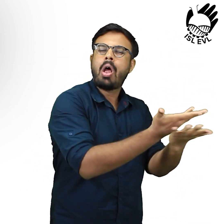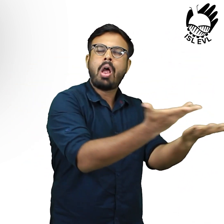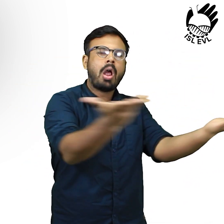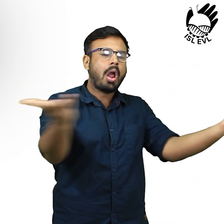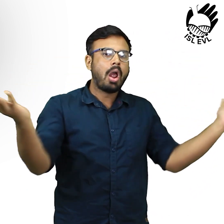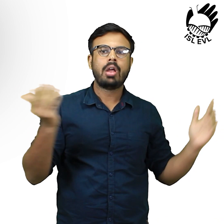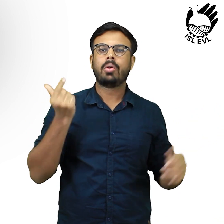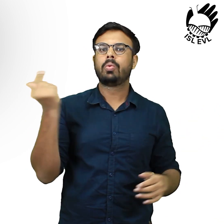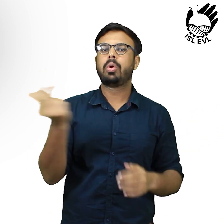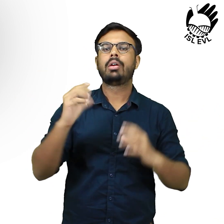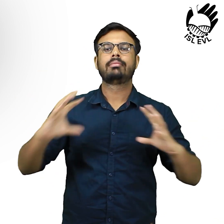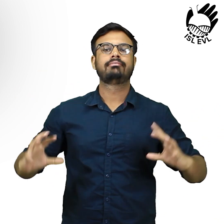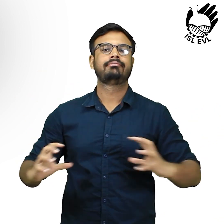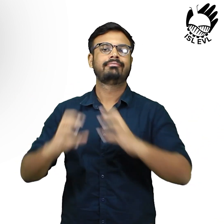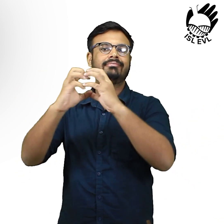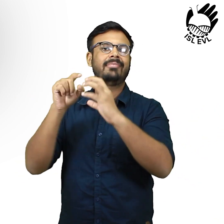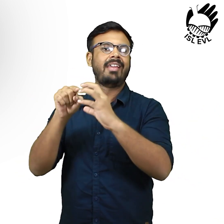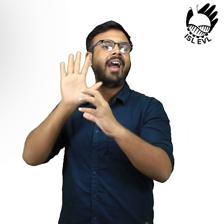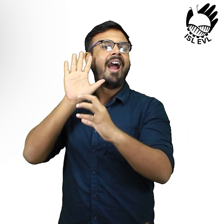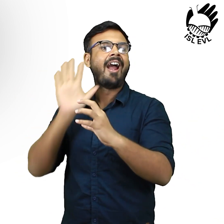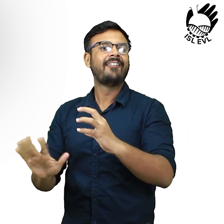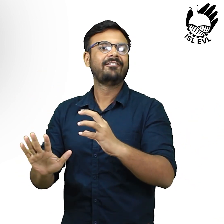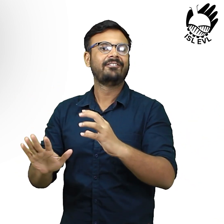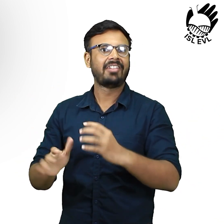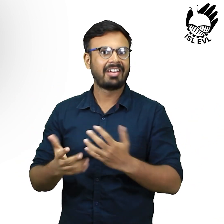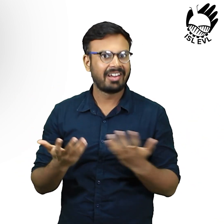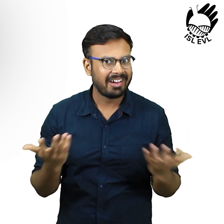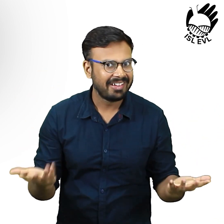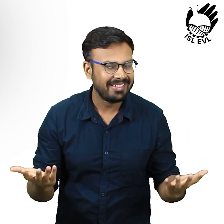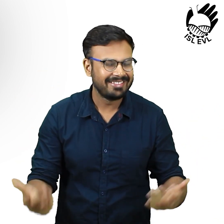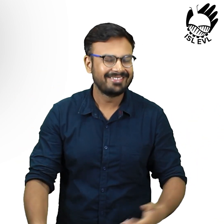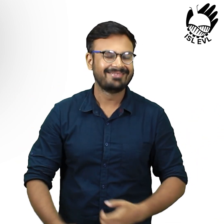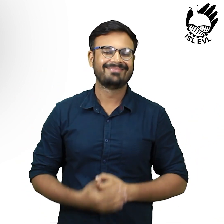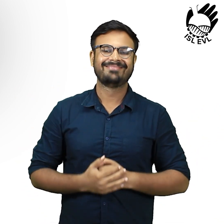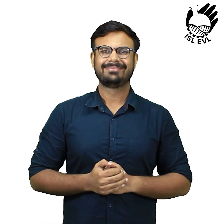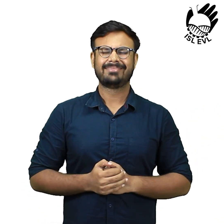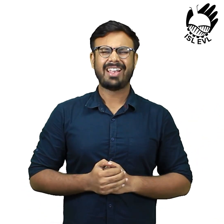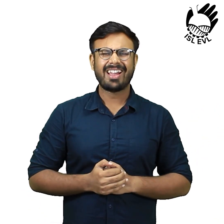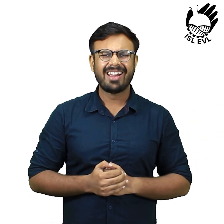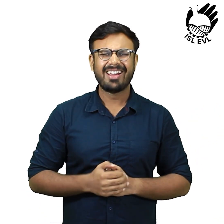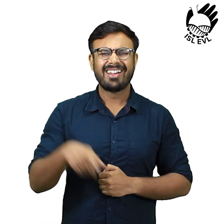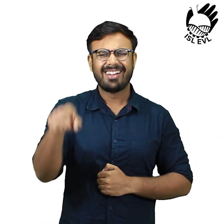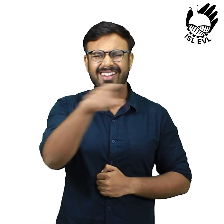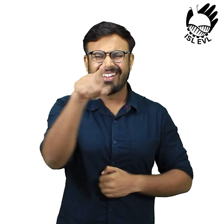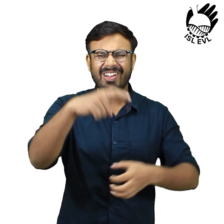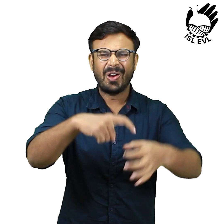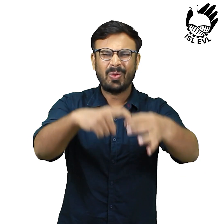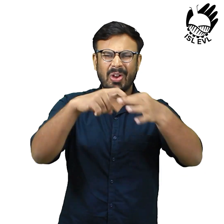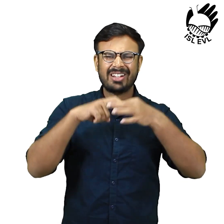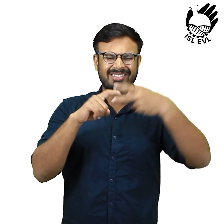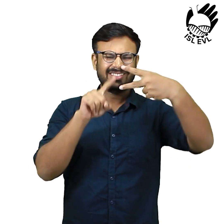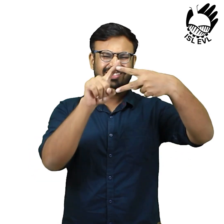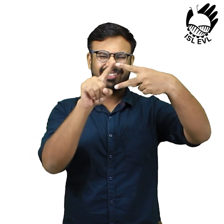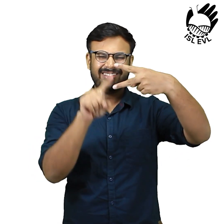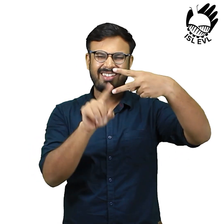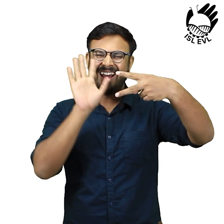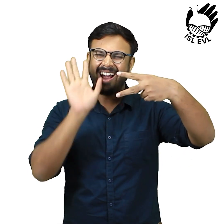from the solution and forms crystals of the pure compound. For example, we can get crystal form of